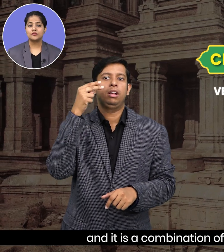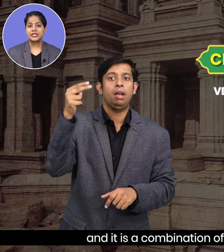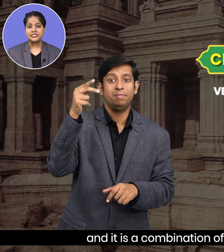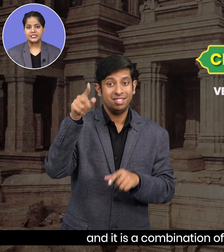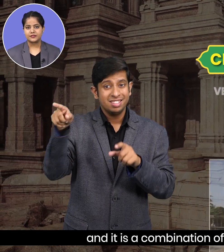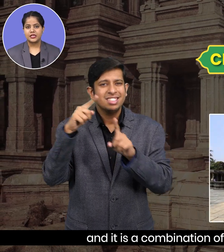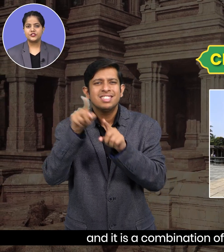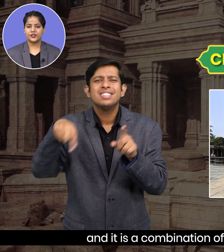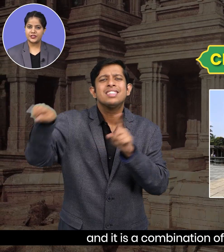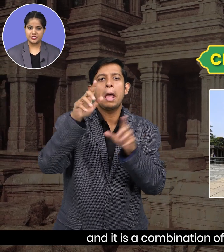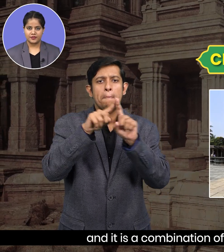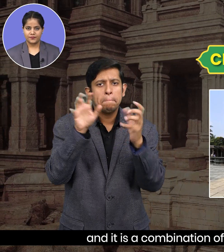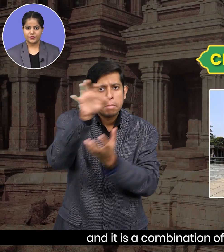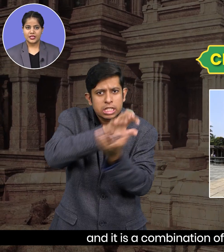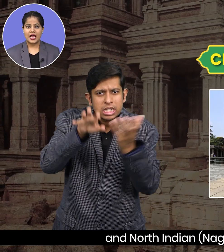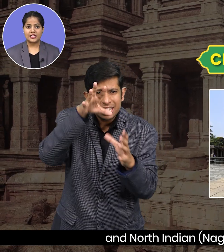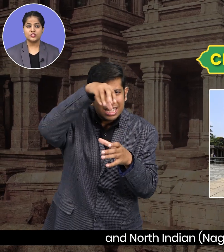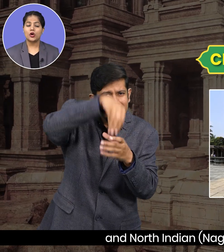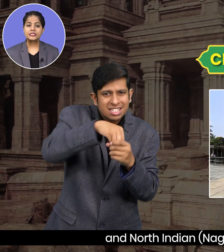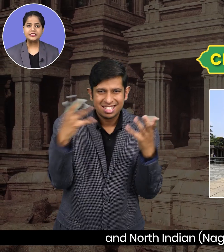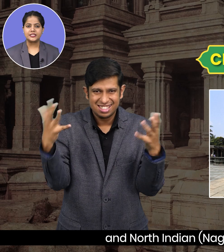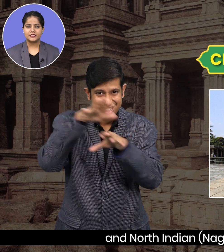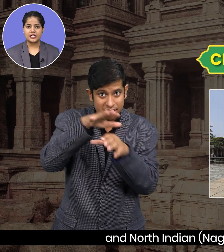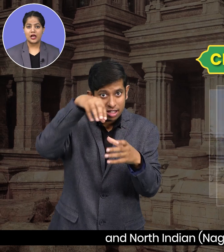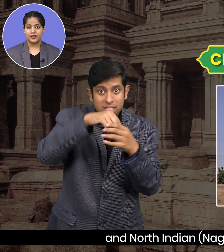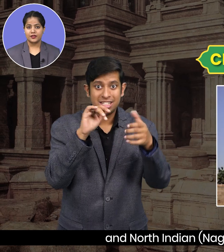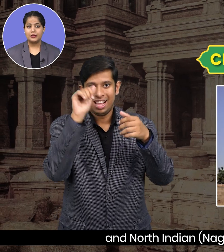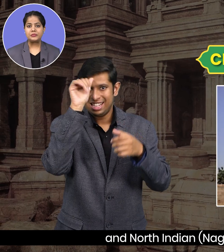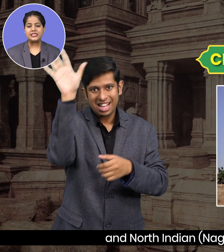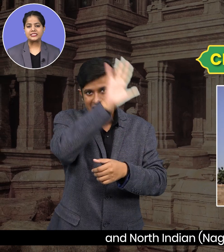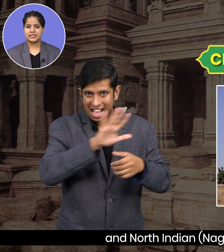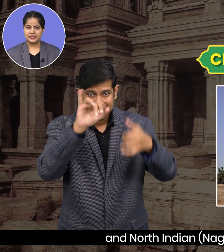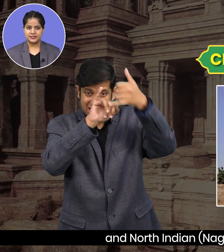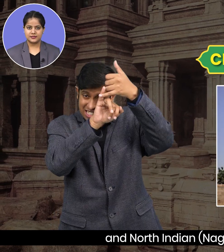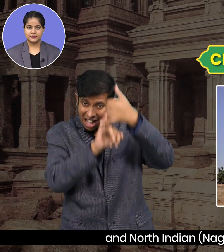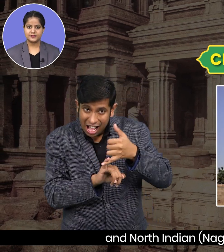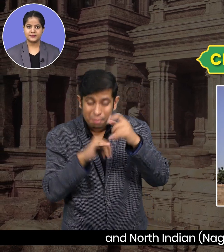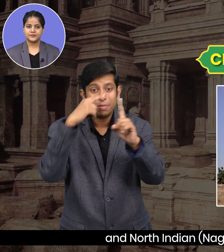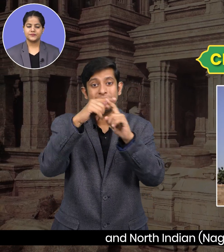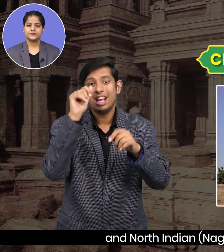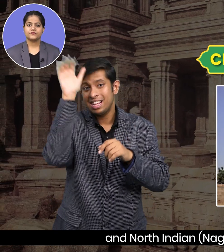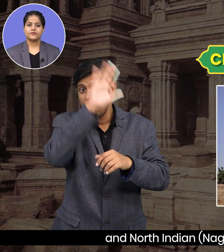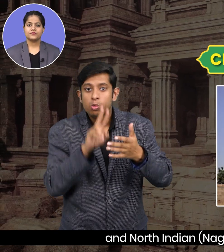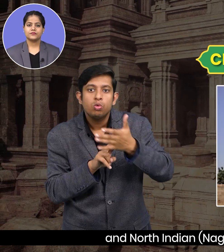of South Indian Dravida and North Indian Nagara building styles.